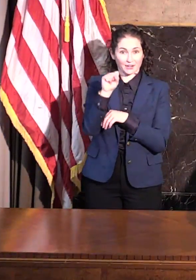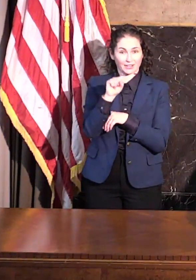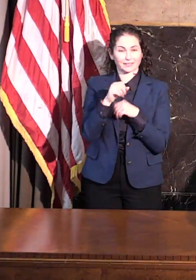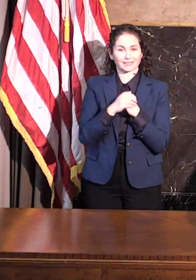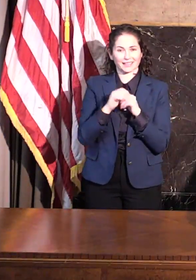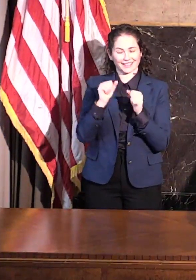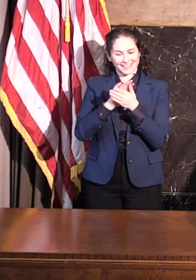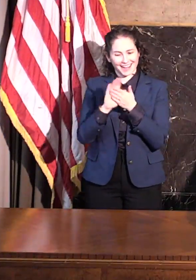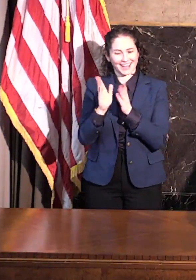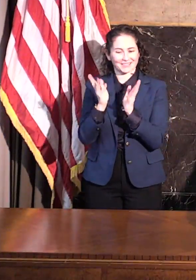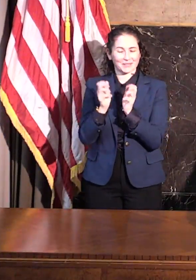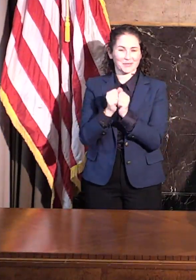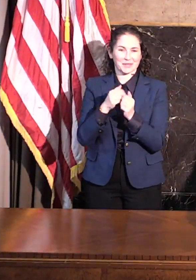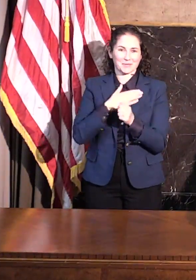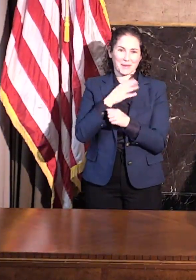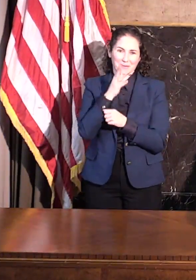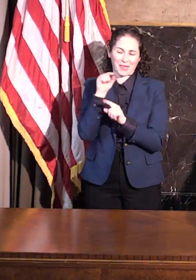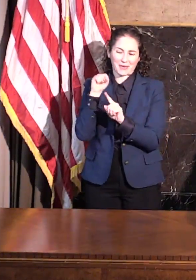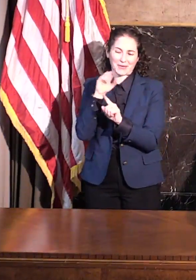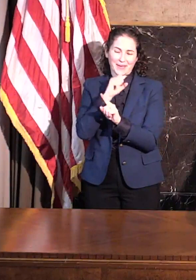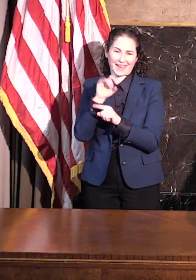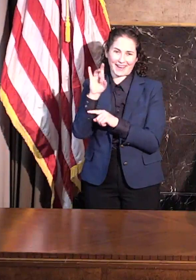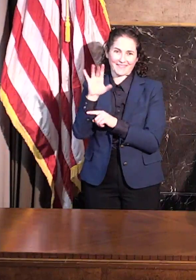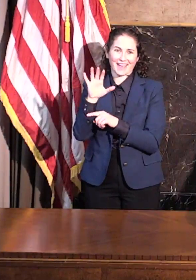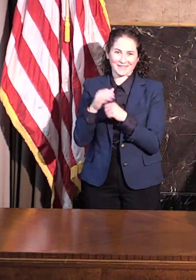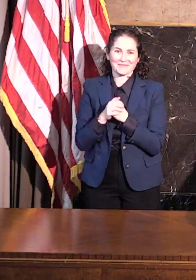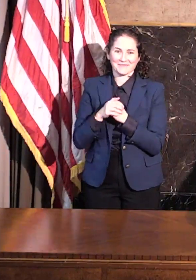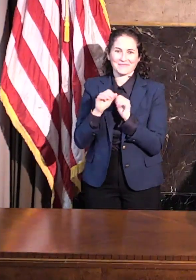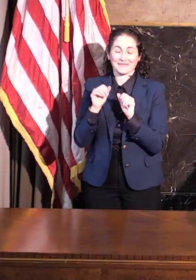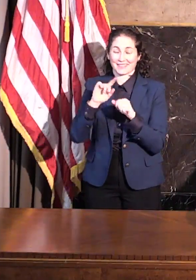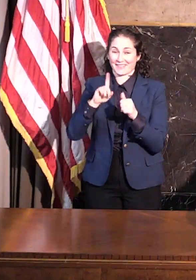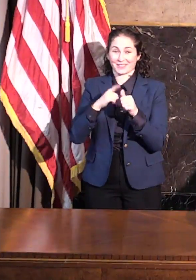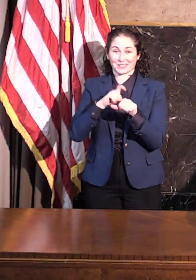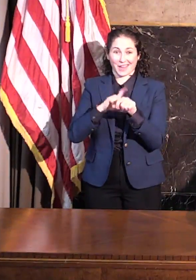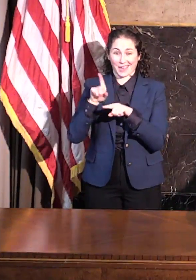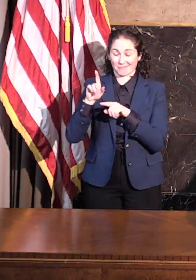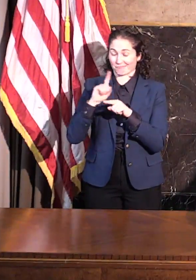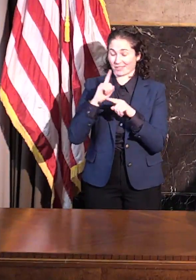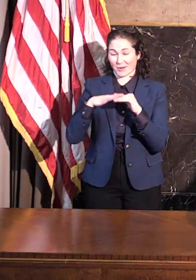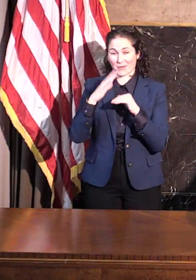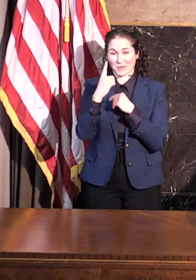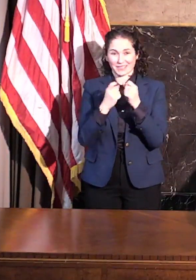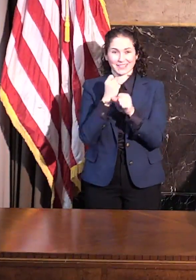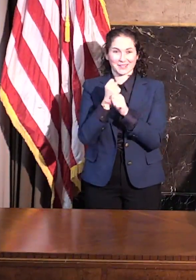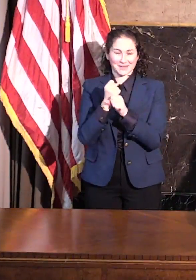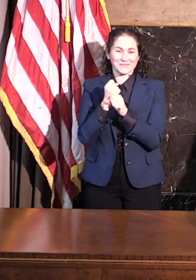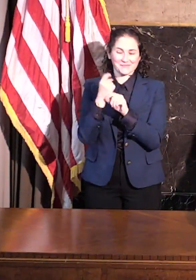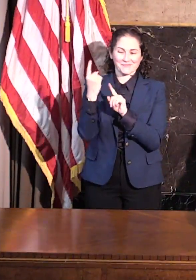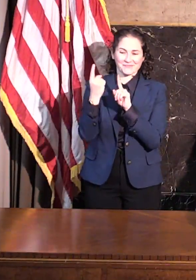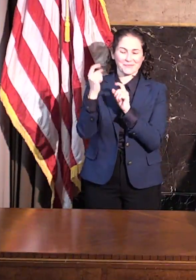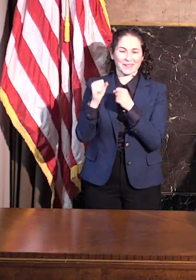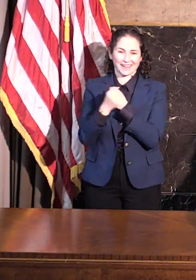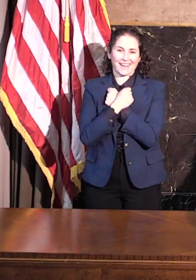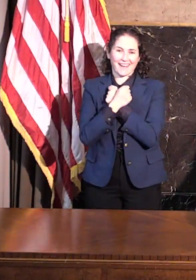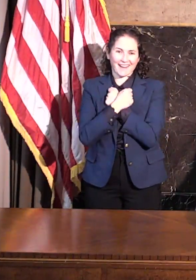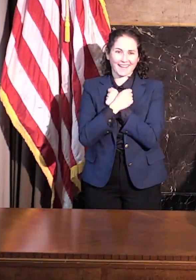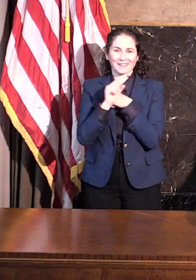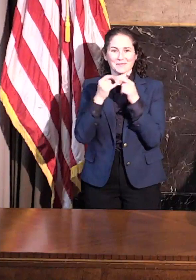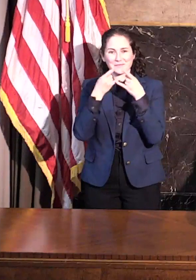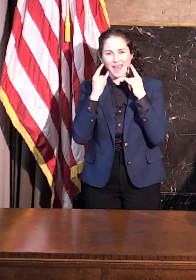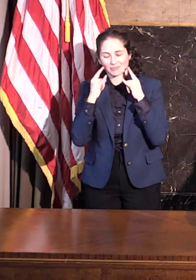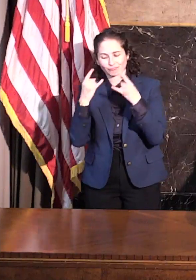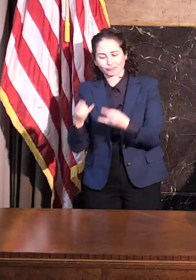Johnson. And like many other Louisianans, one of the things that I look forward to the most, and I think I'll get